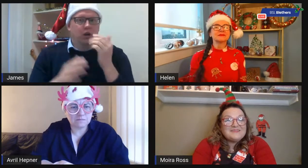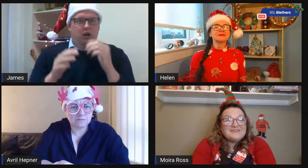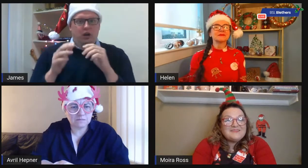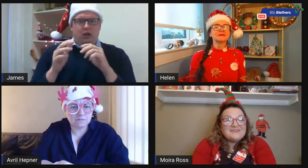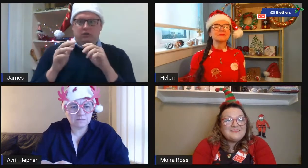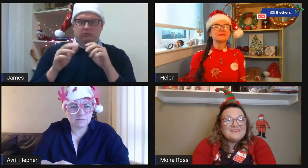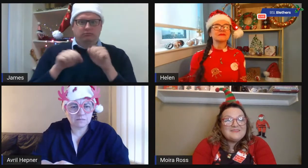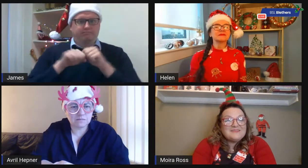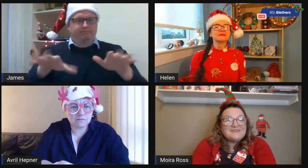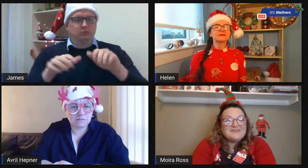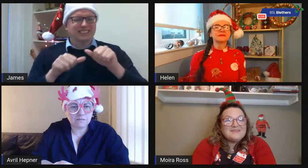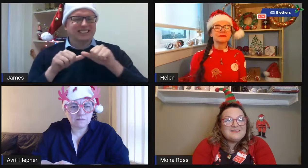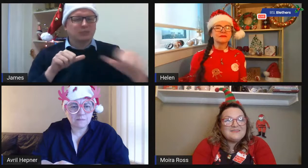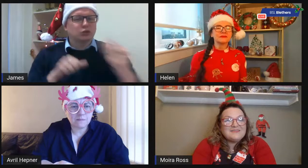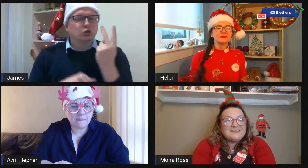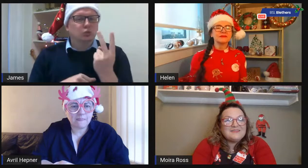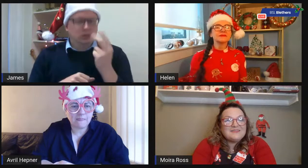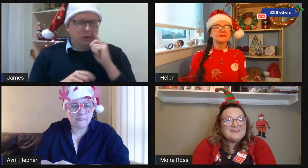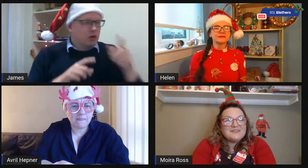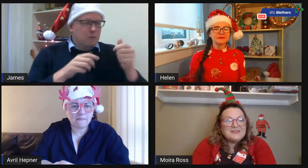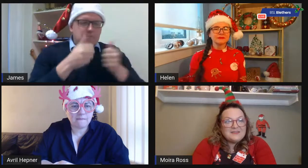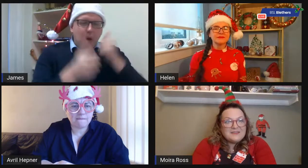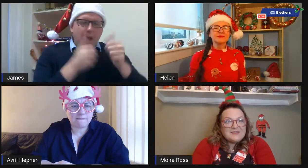good to watch it Netflix. Cool. Anything else?